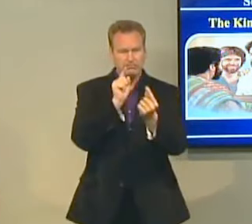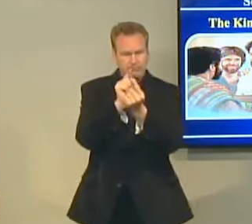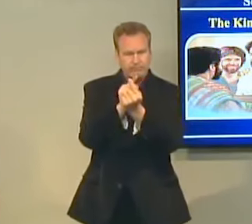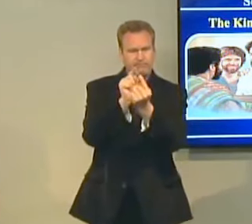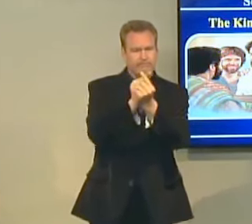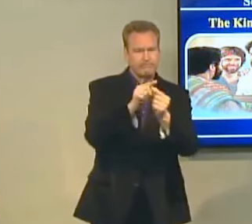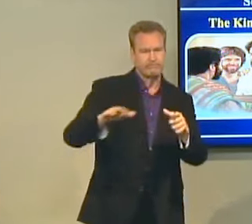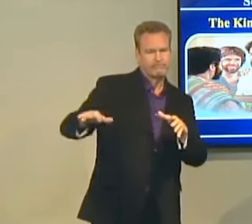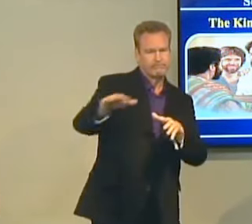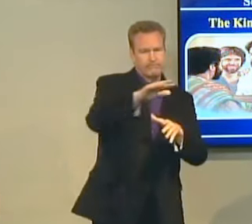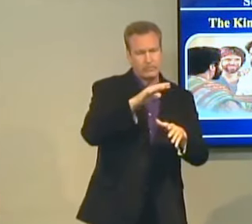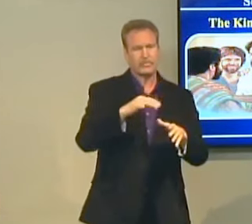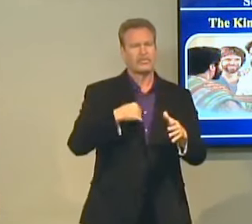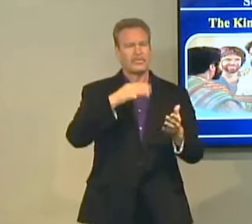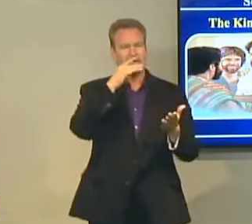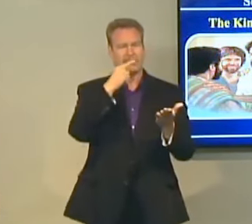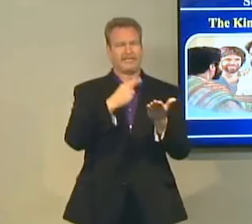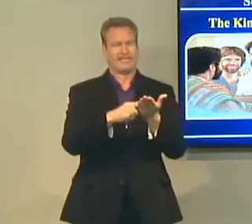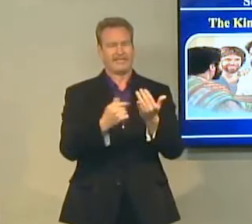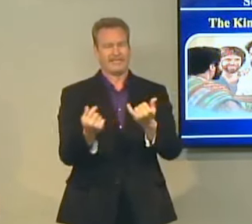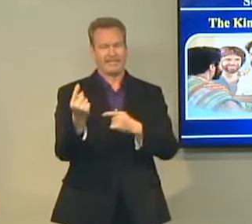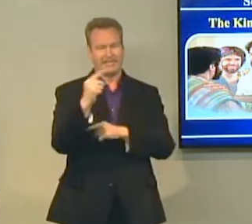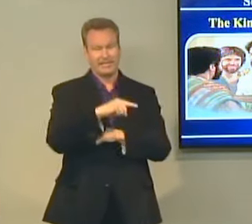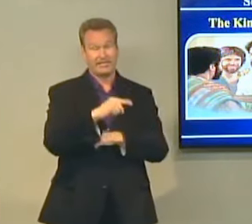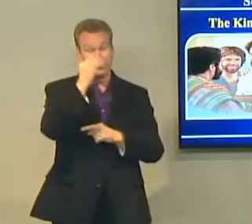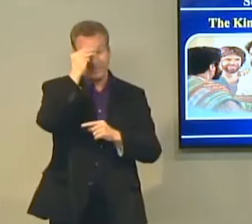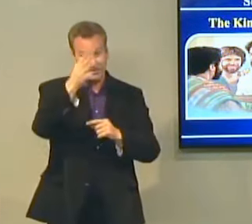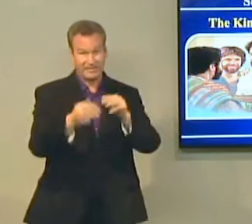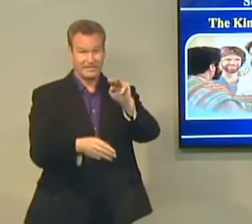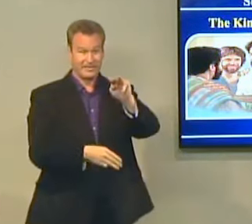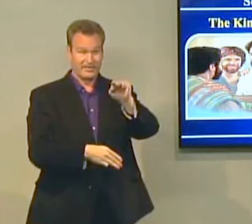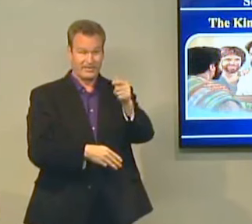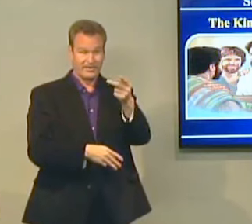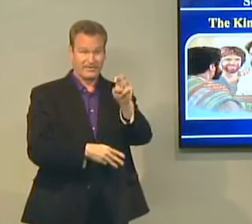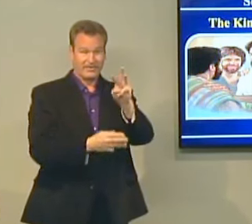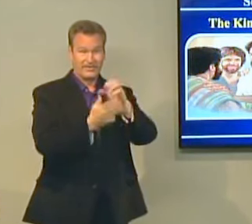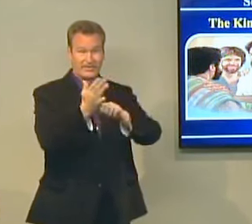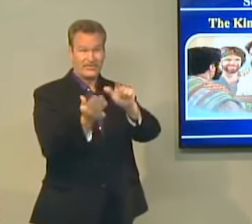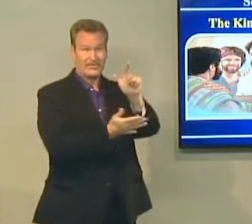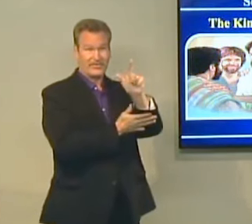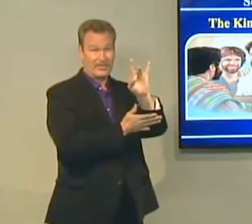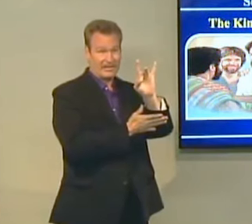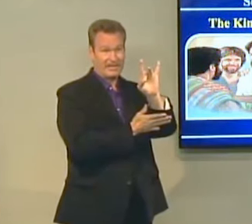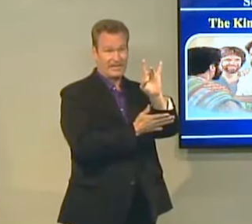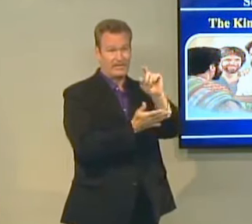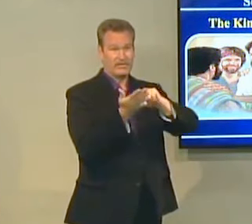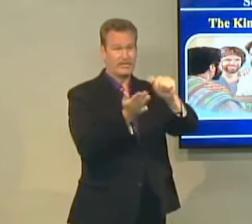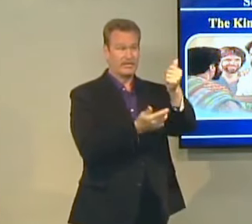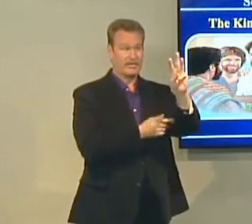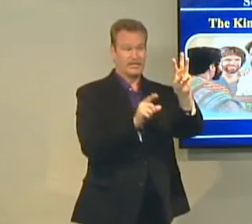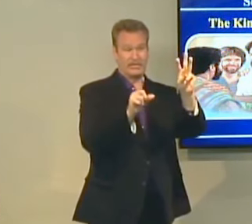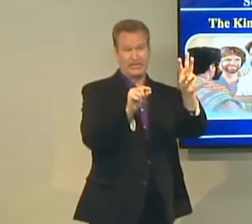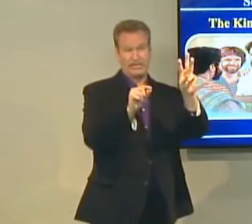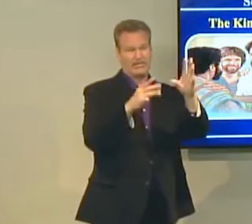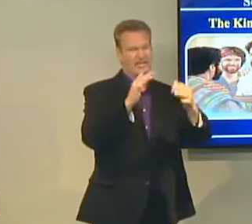believed in Jesus Christ, the different times he met with the people after he had risen from the dead. In Matthew chapter 28, verses